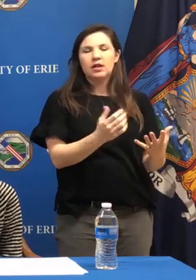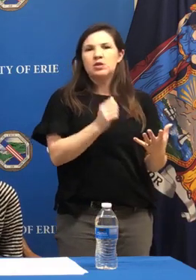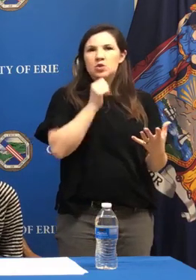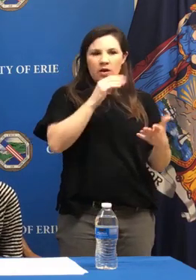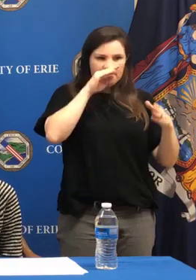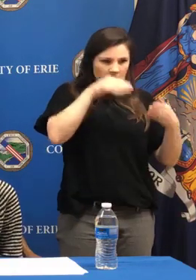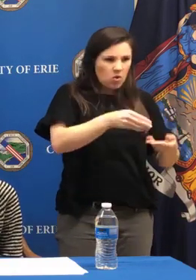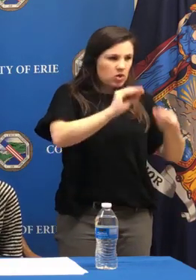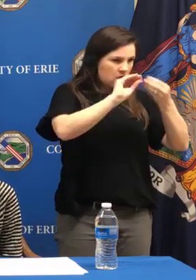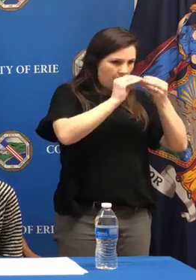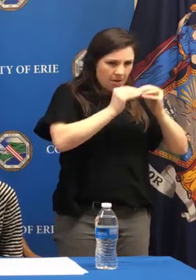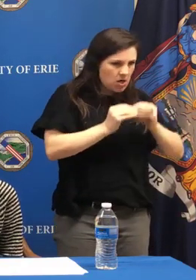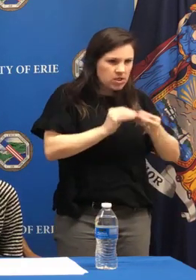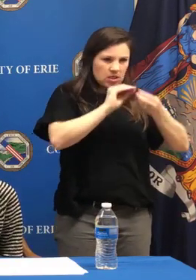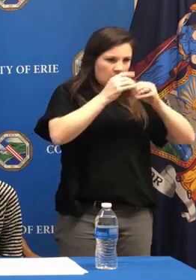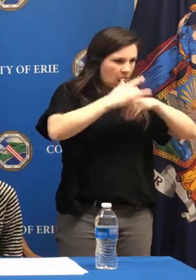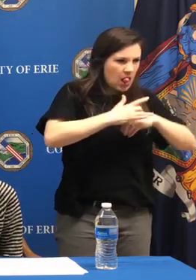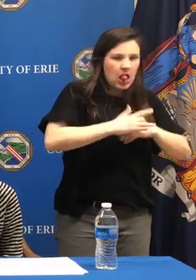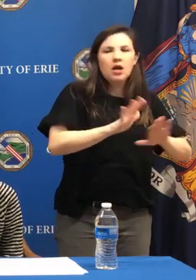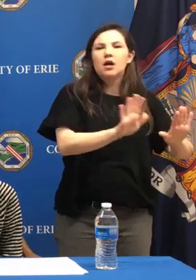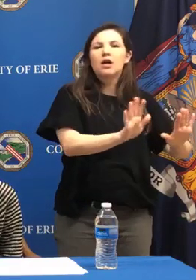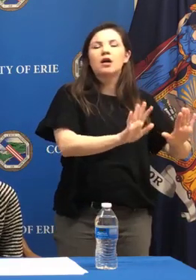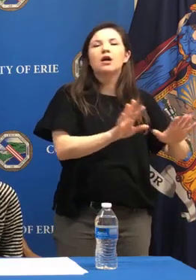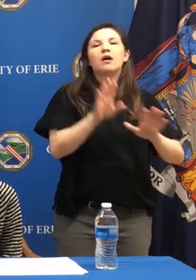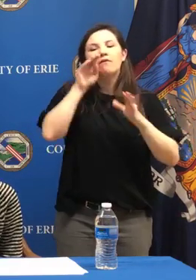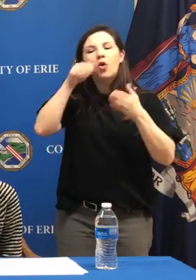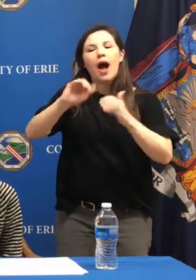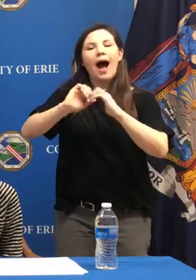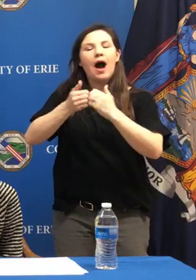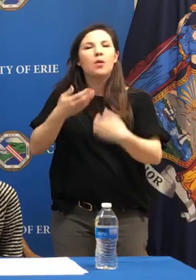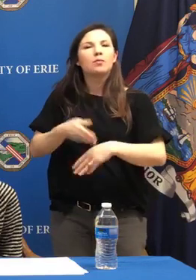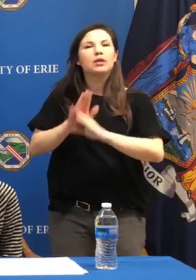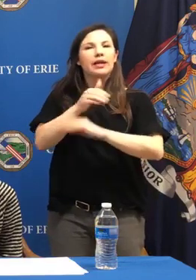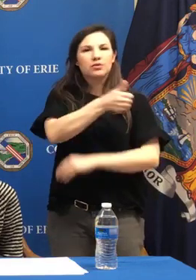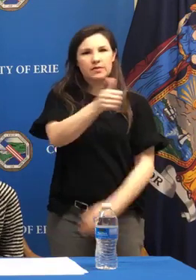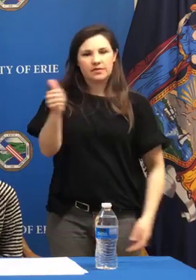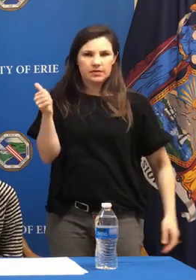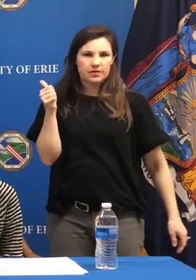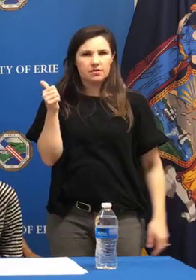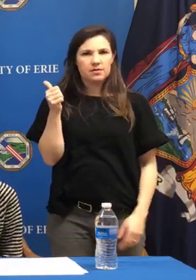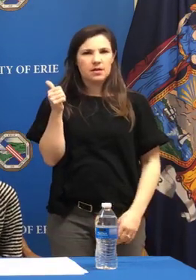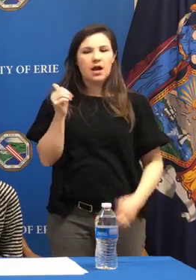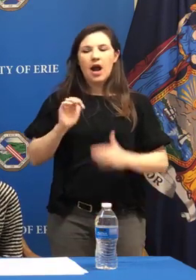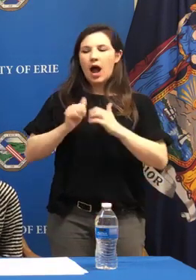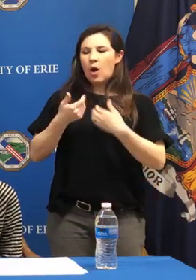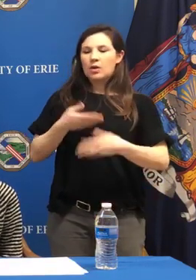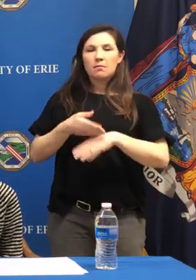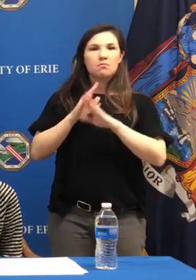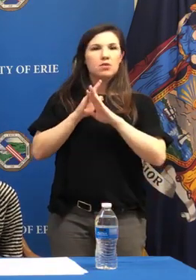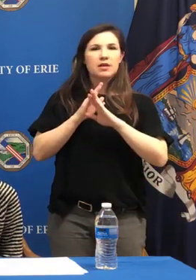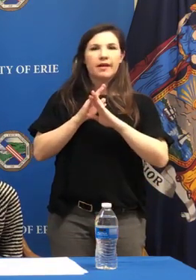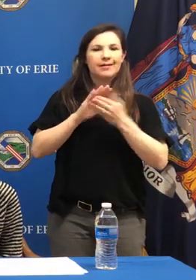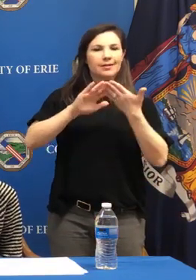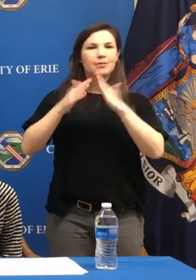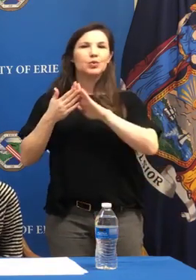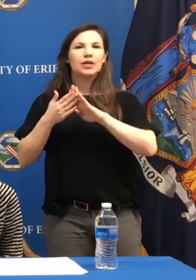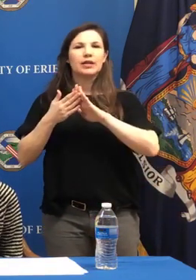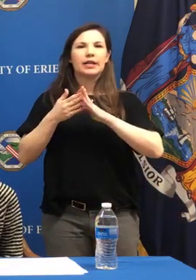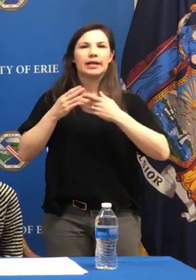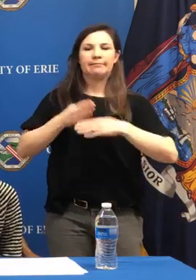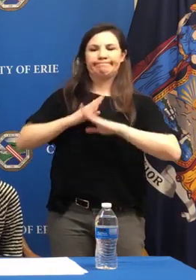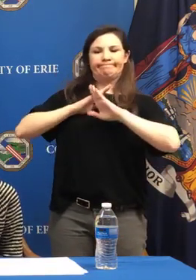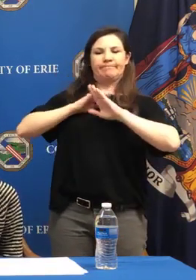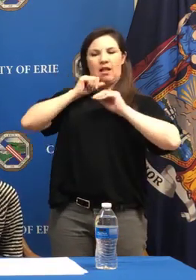on the numbers. Right now, we have to focus on how we can protect ourselves and how we can protect the rest of our community